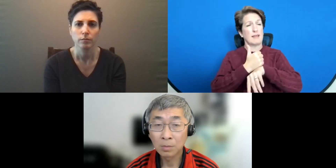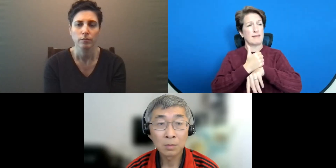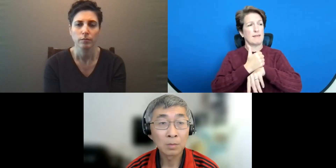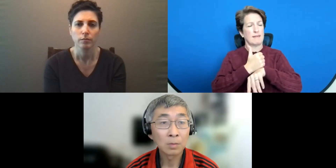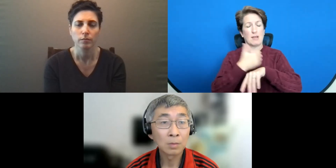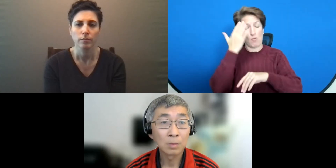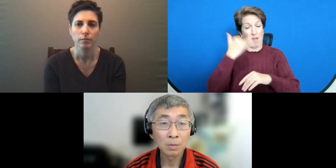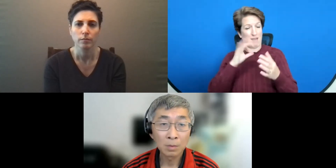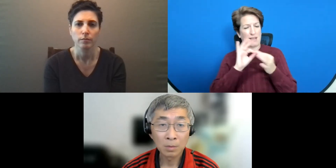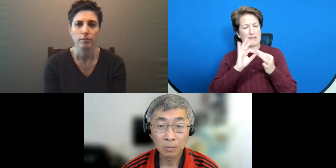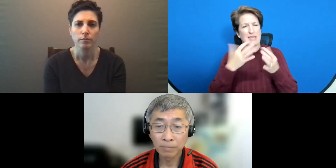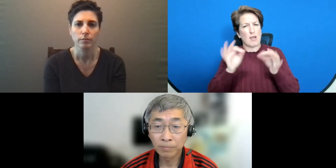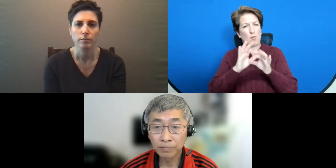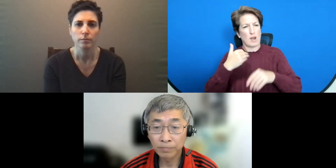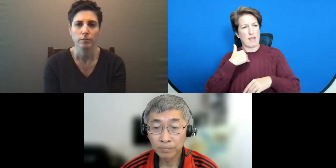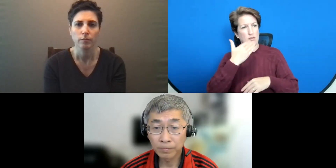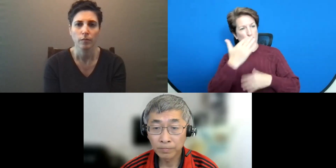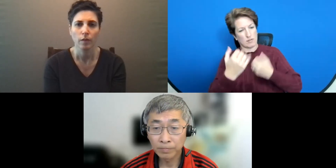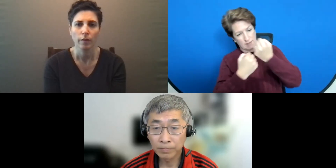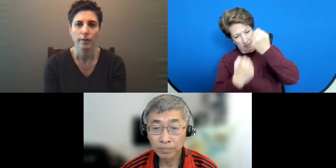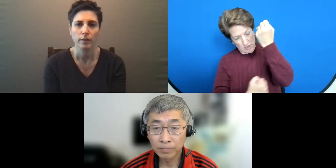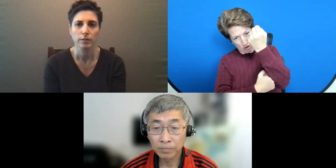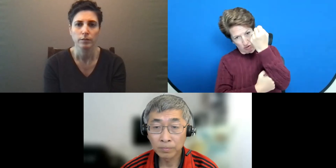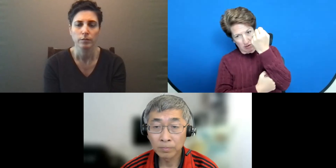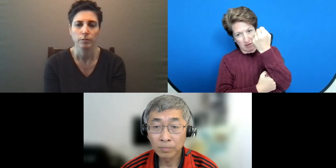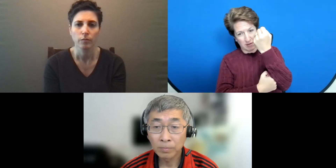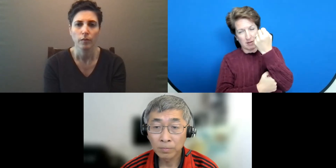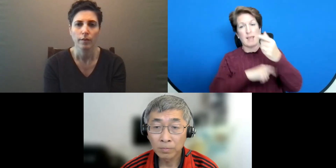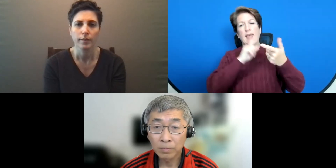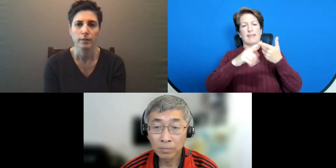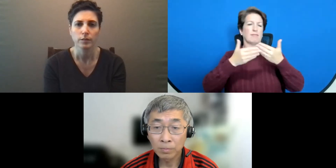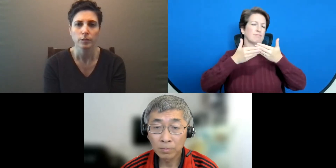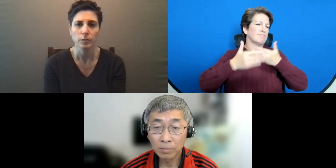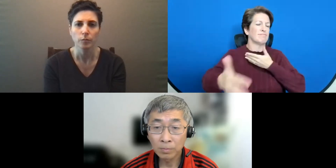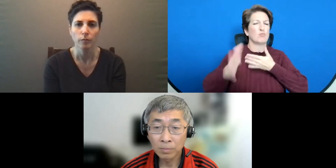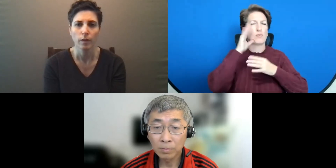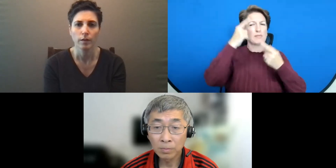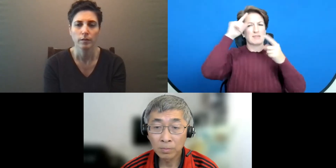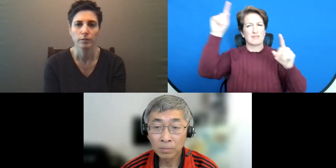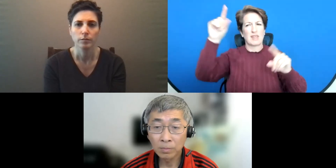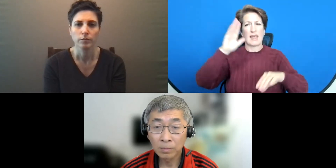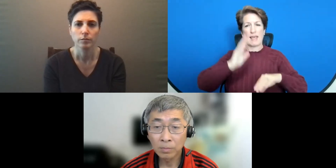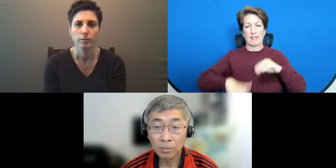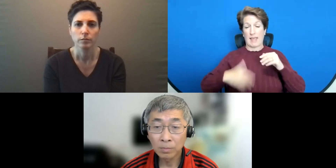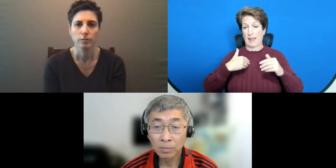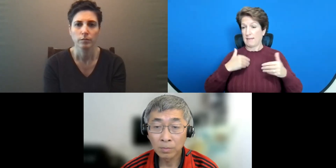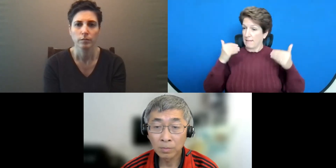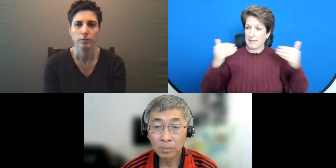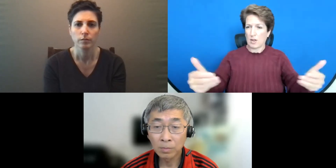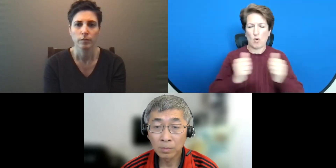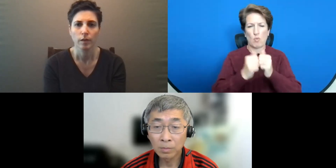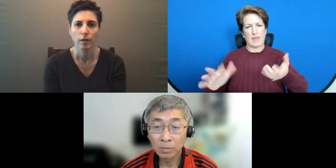board rather than getting everyone on board and then trying to put together a structure. I